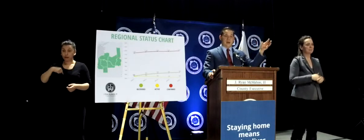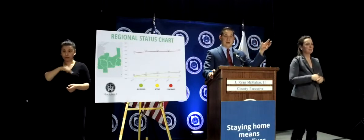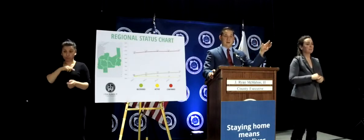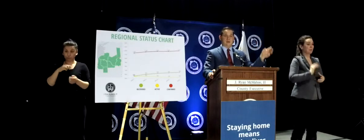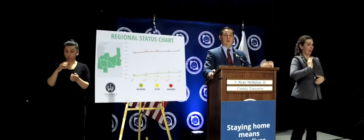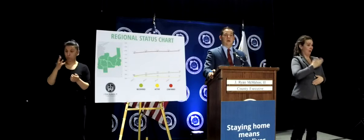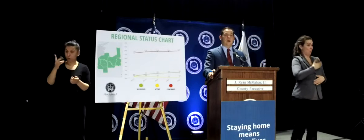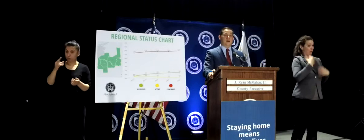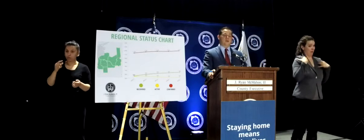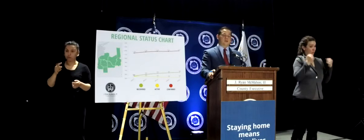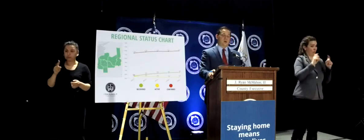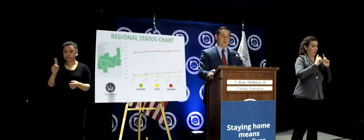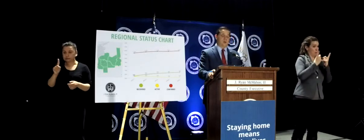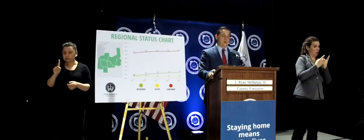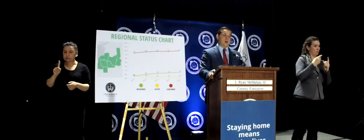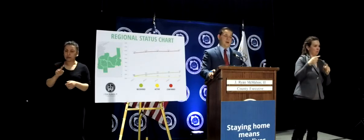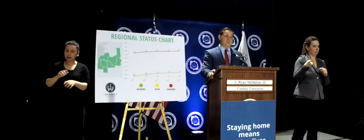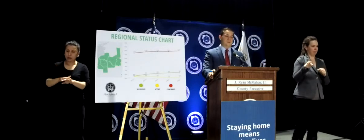able to do that.